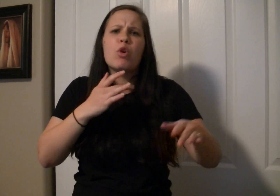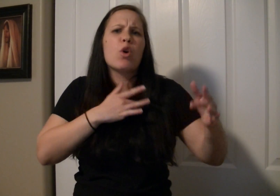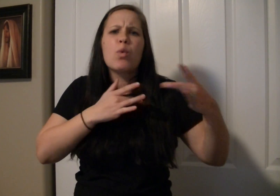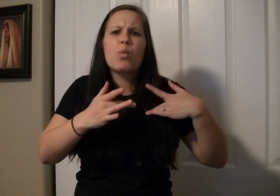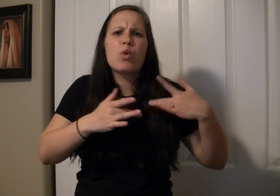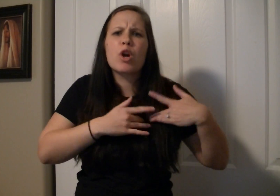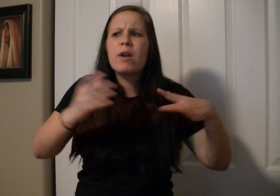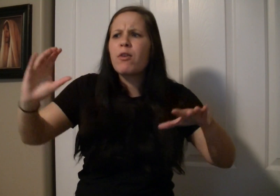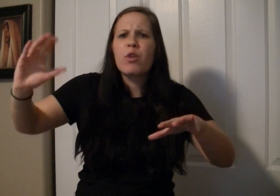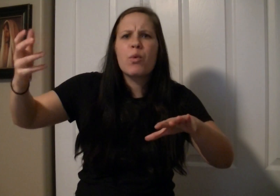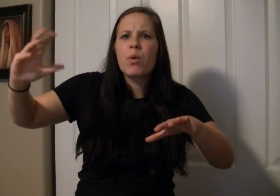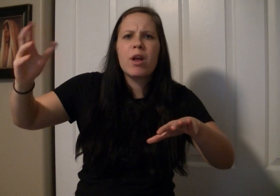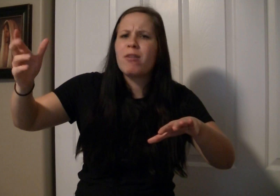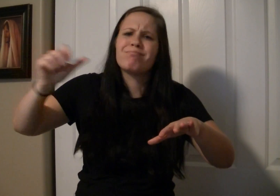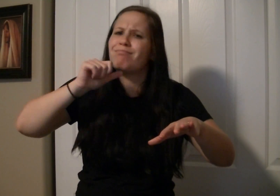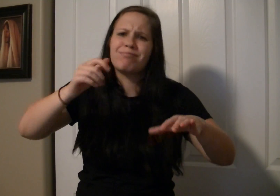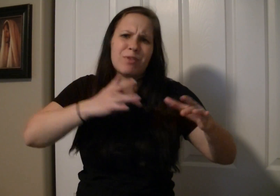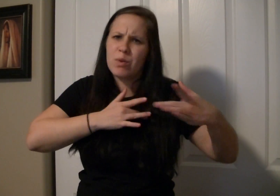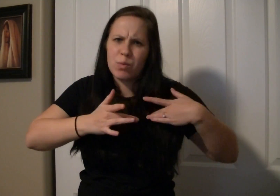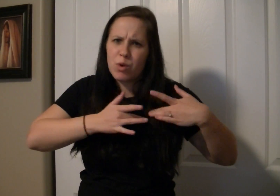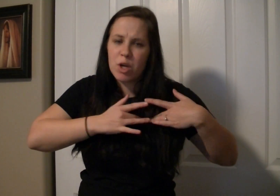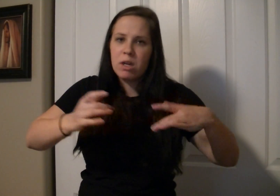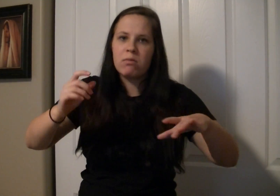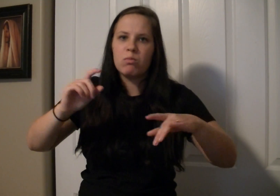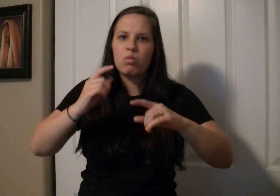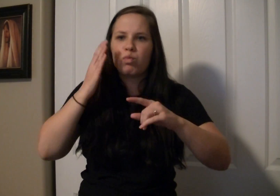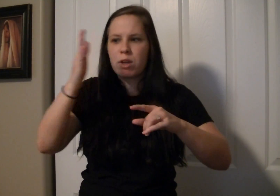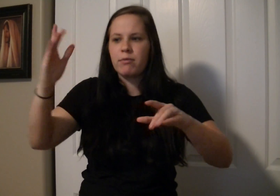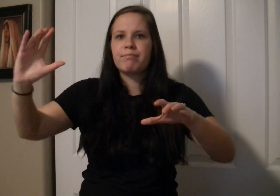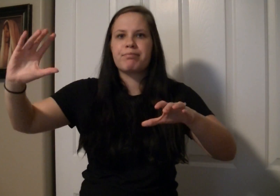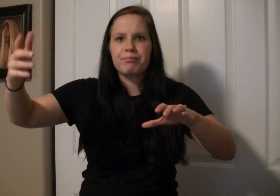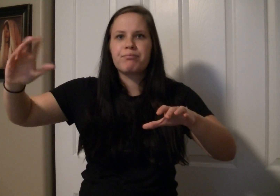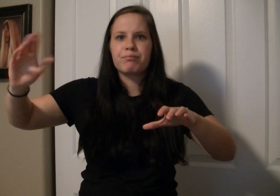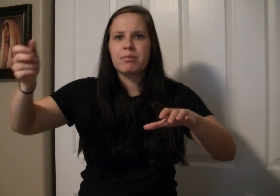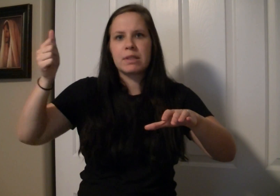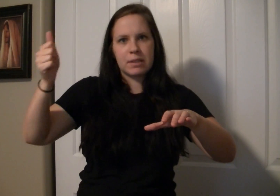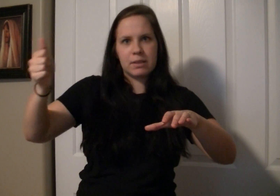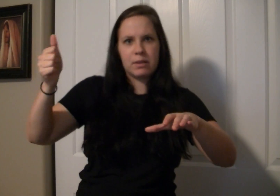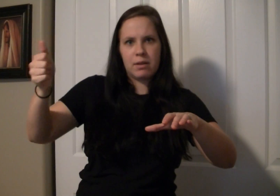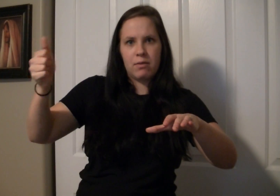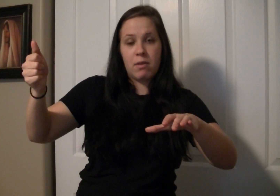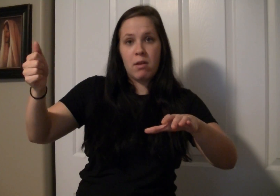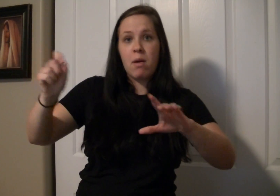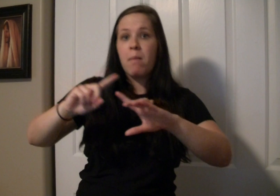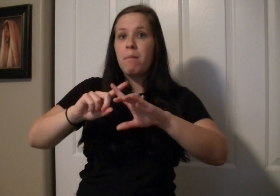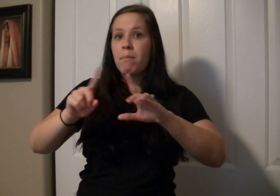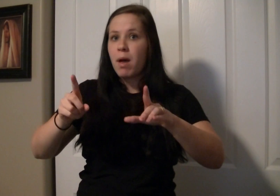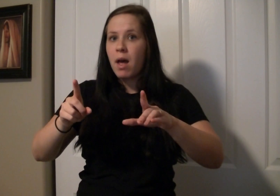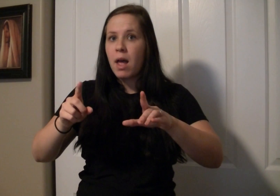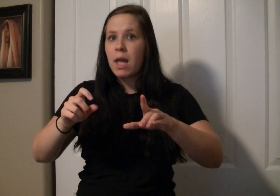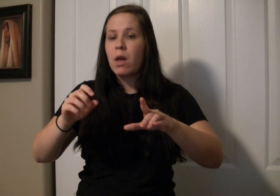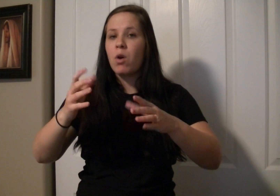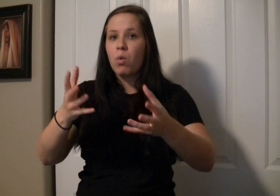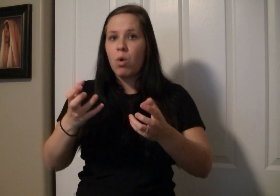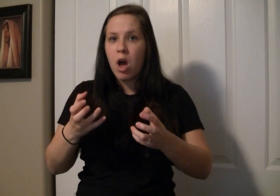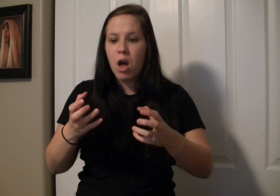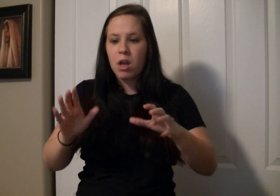turns automatically. But you've got to learn how to get the right amount of pressure on the foot